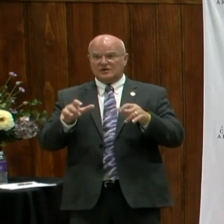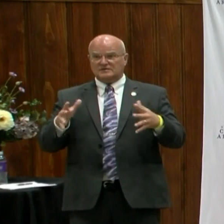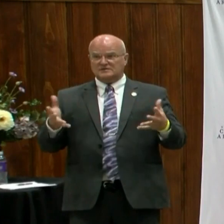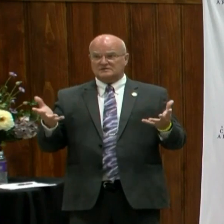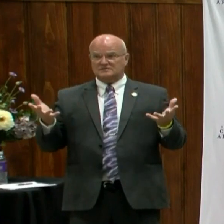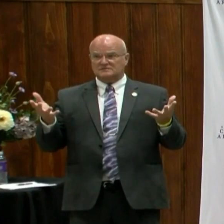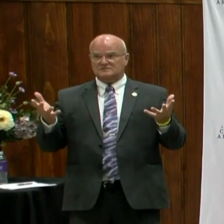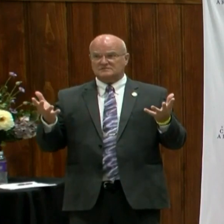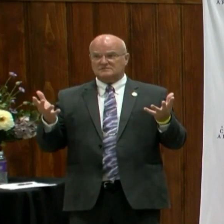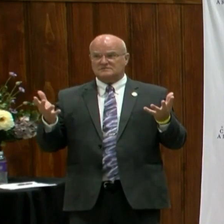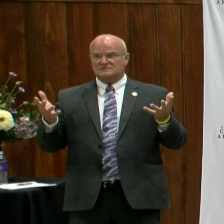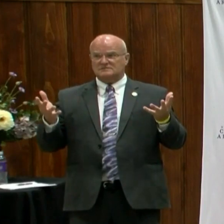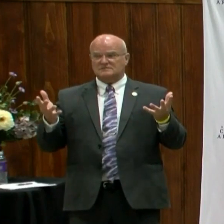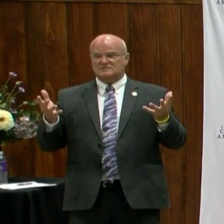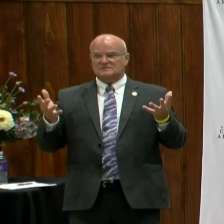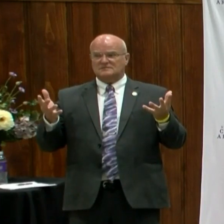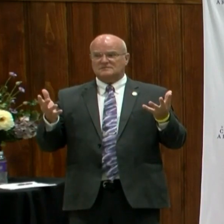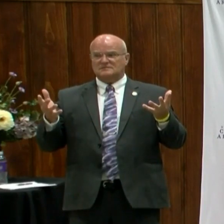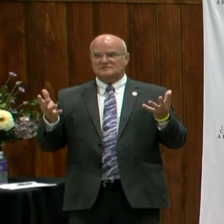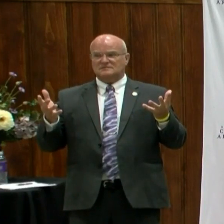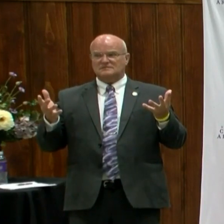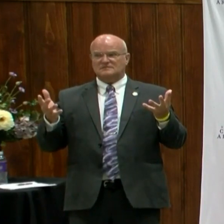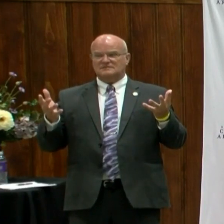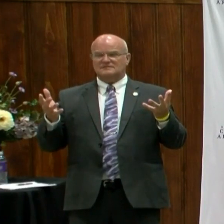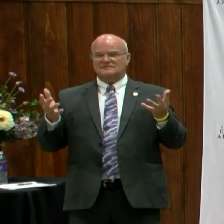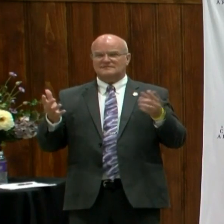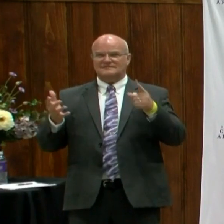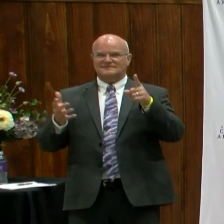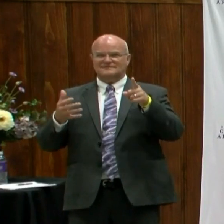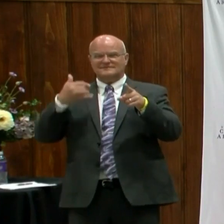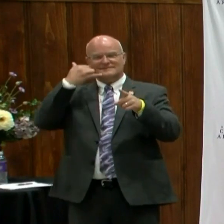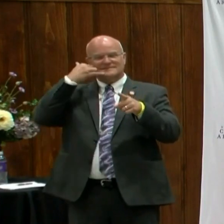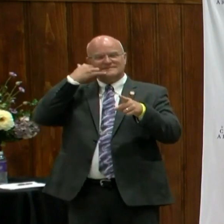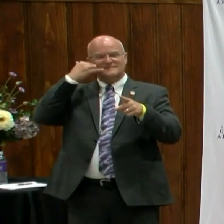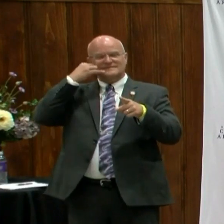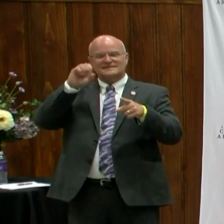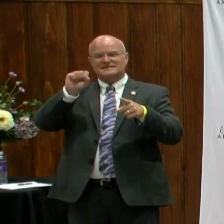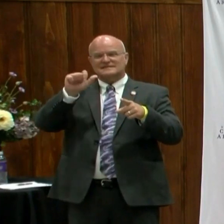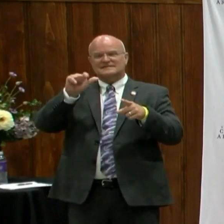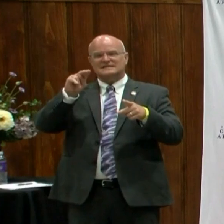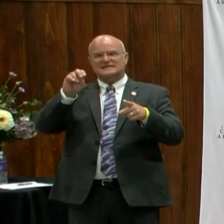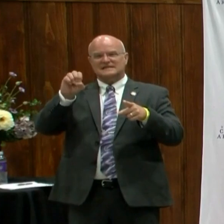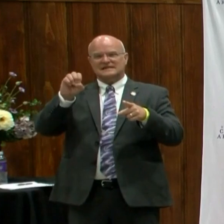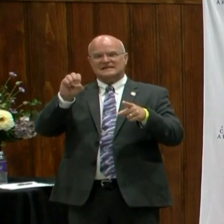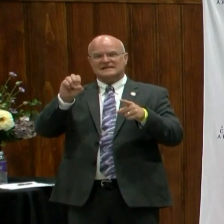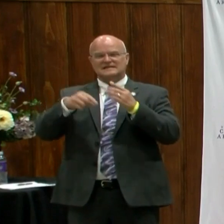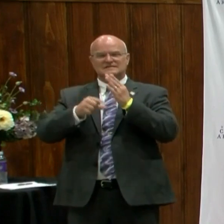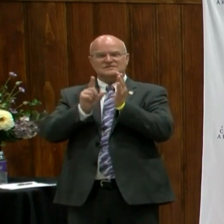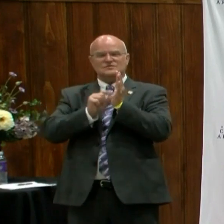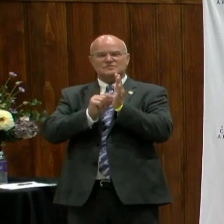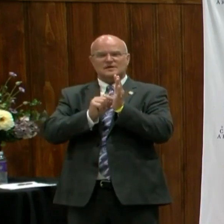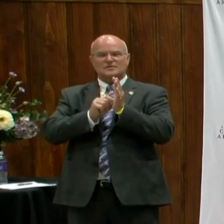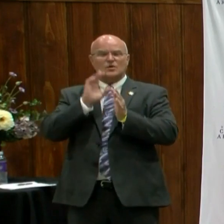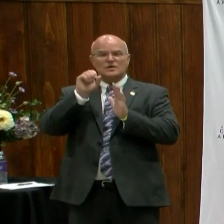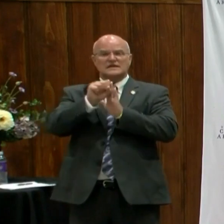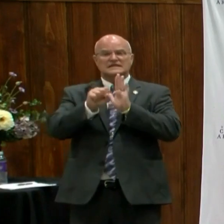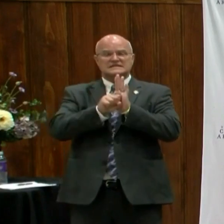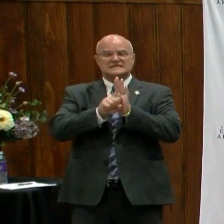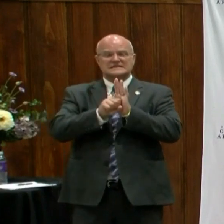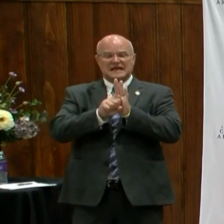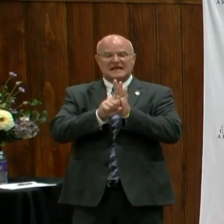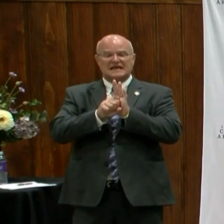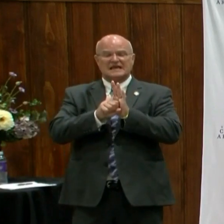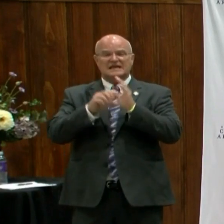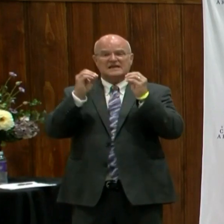question? Yes, sir. Tony Linehan with the Sling Courier in Benton. Will the state of Arkansas provide hazard pay